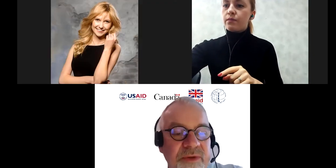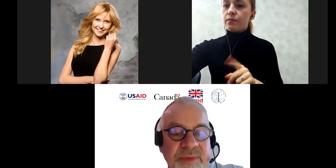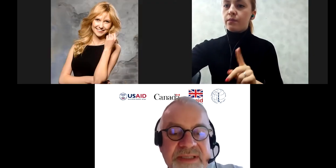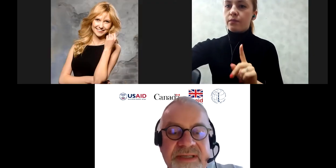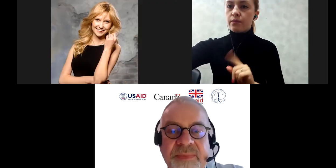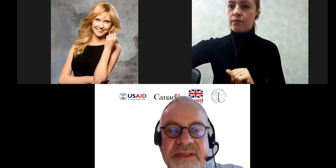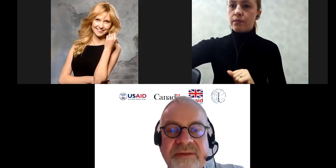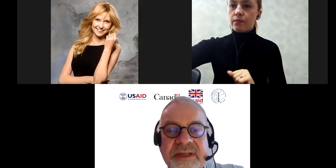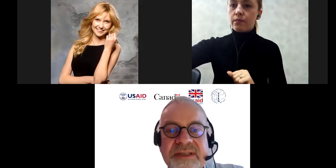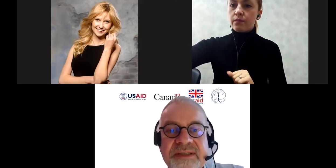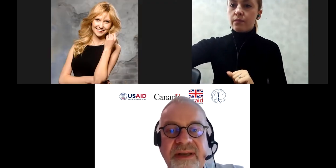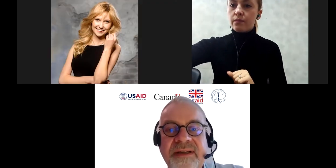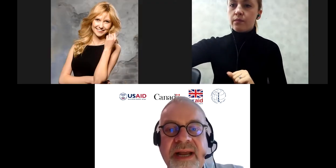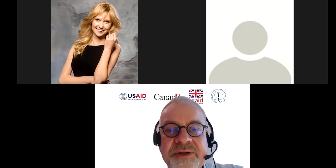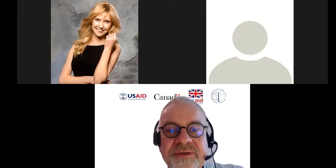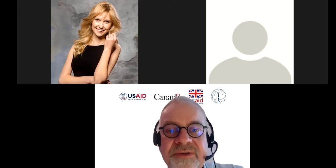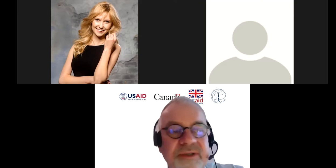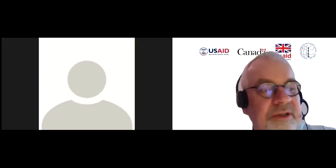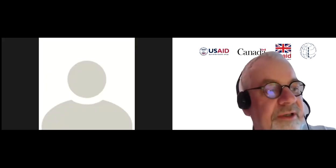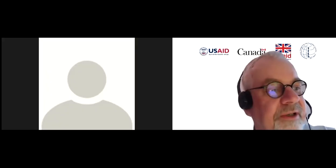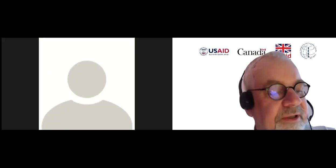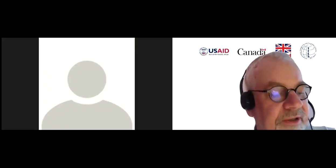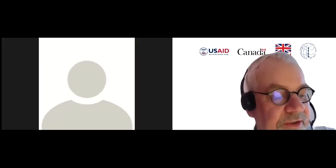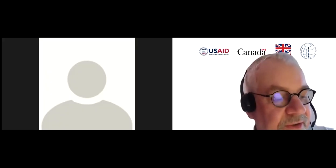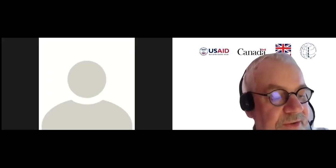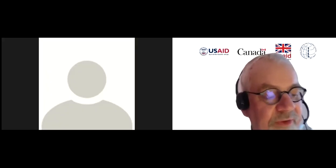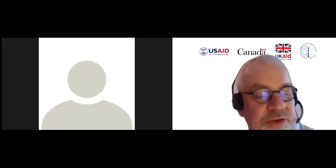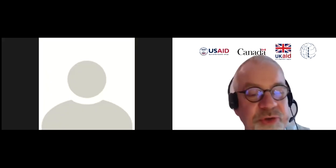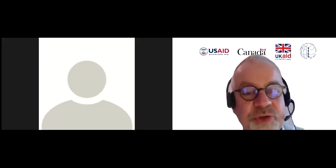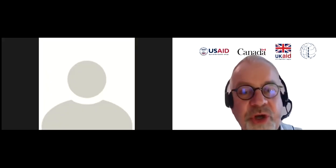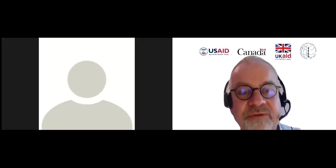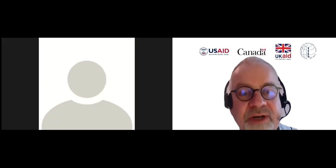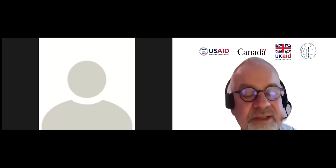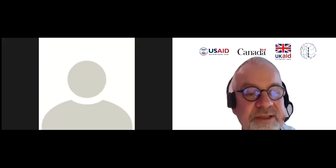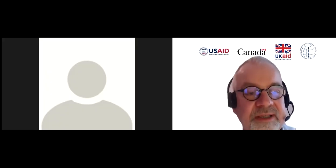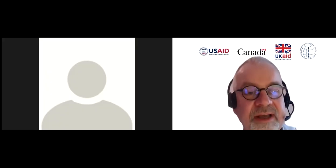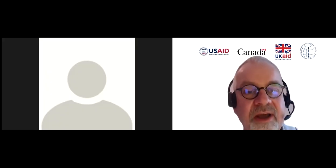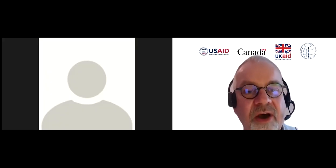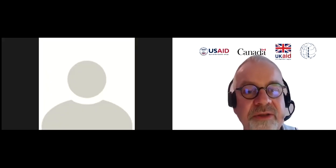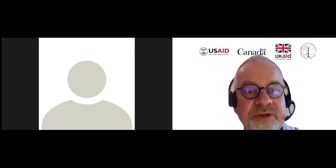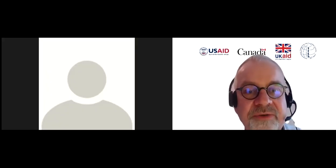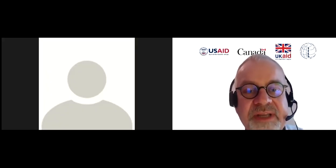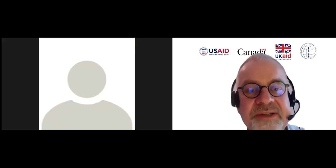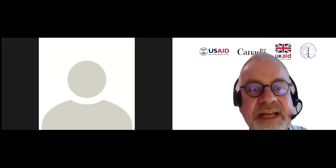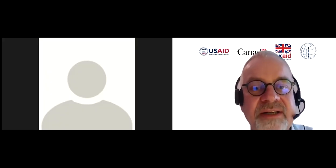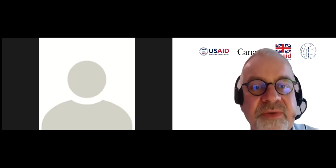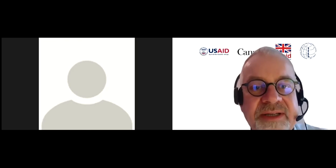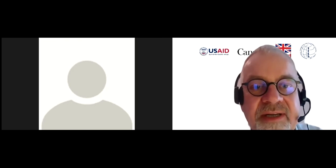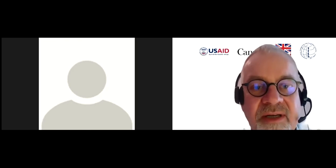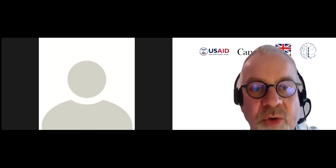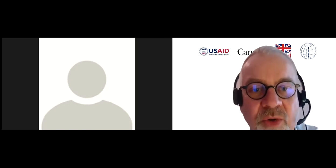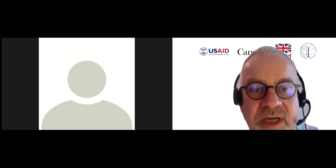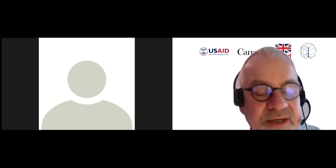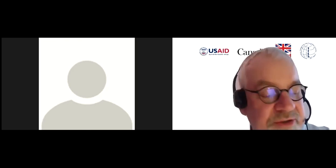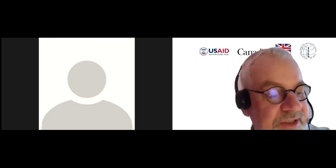welcome all the participants of this national virtual conference on the